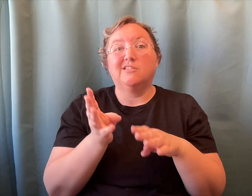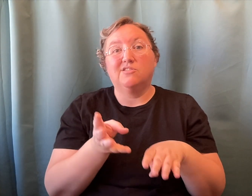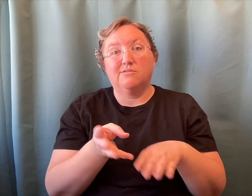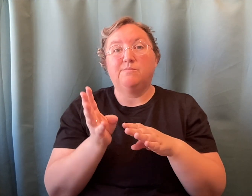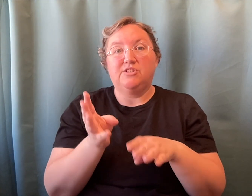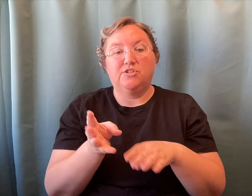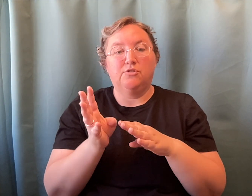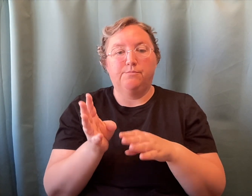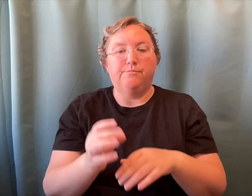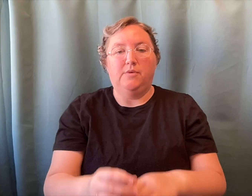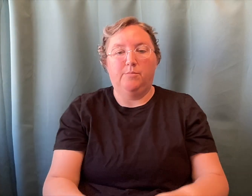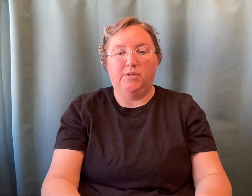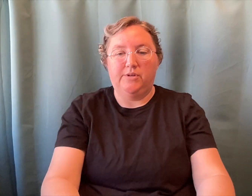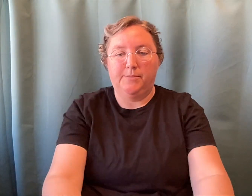it's still uploading.